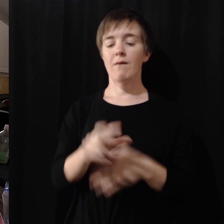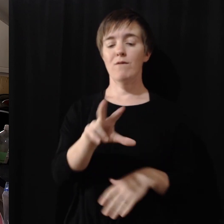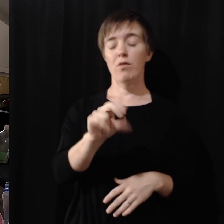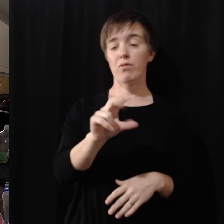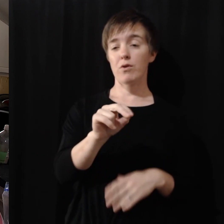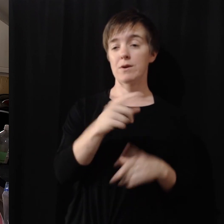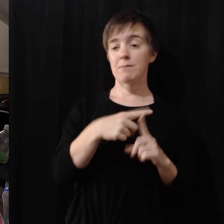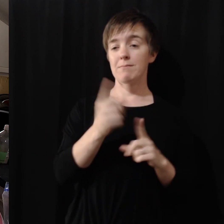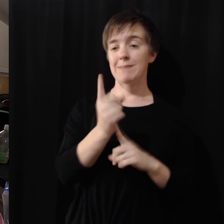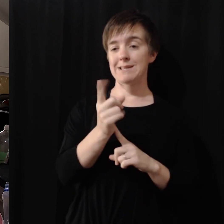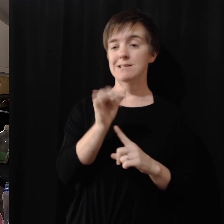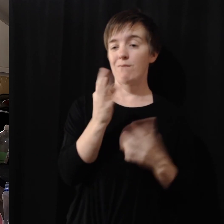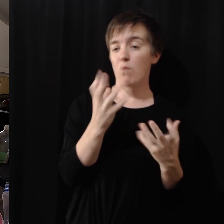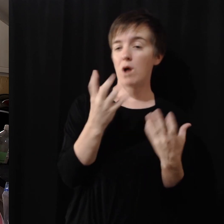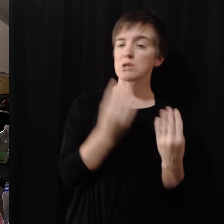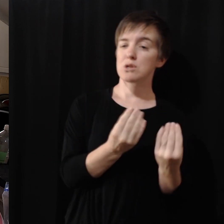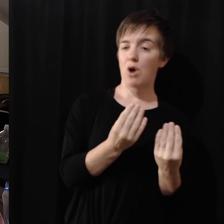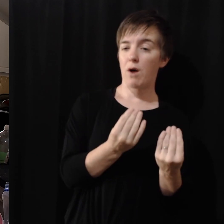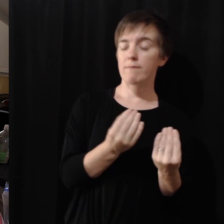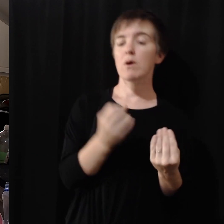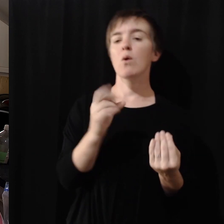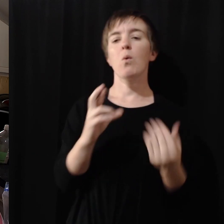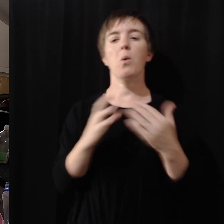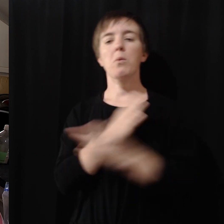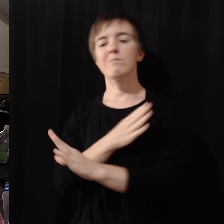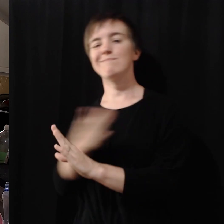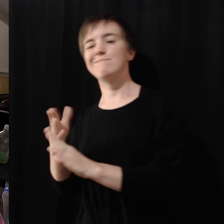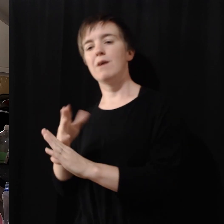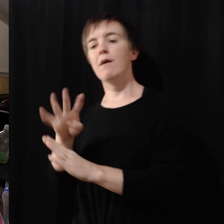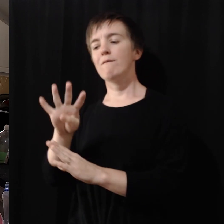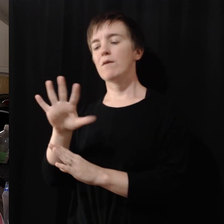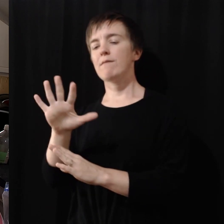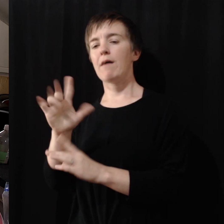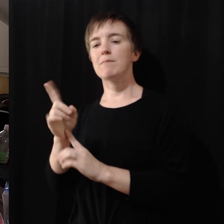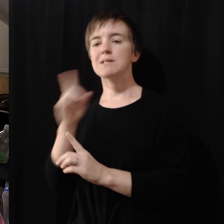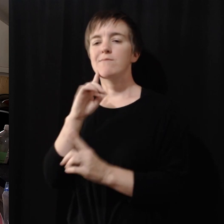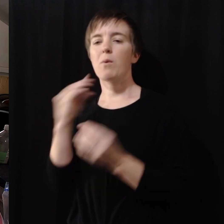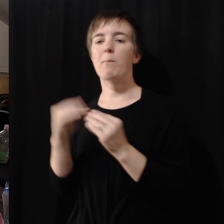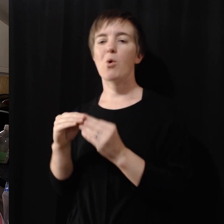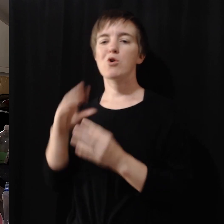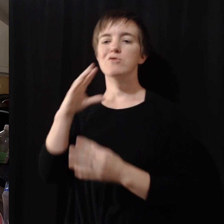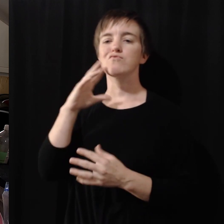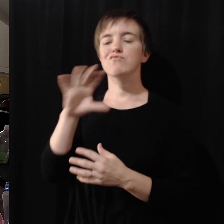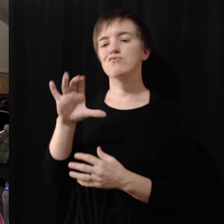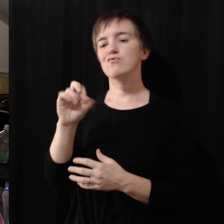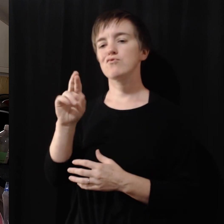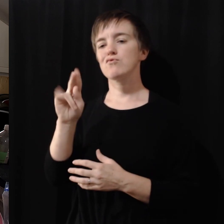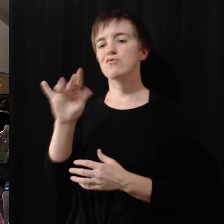it softish, or you can go all the way up to 45 if you like that crunchy, hard granola.